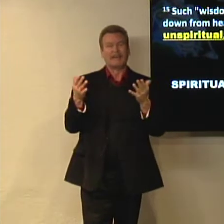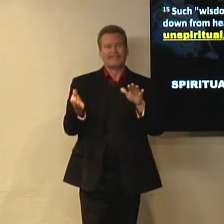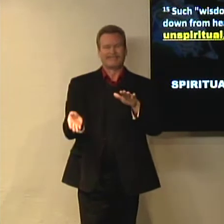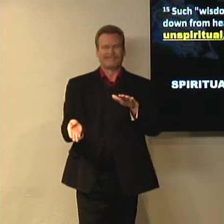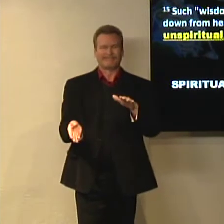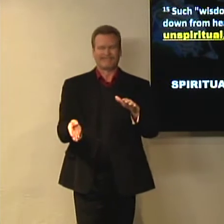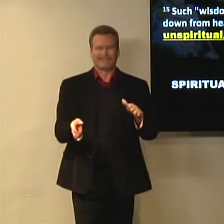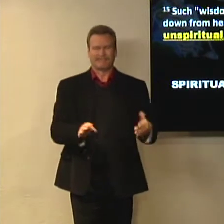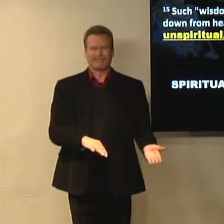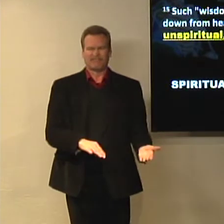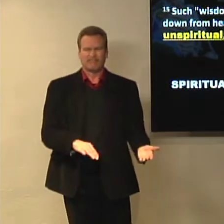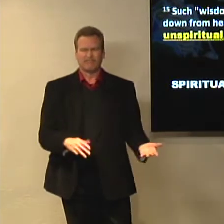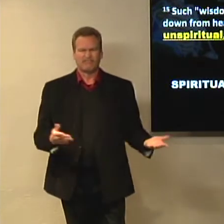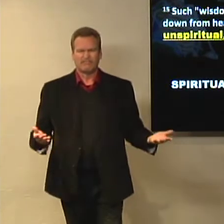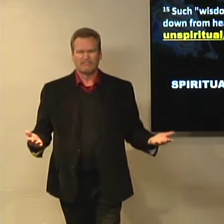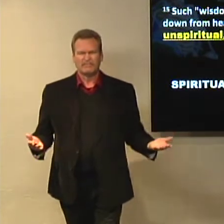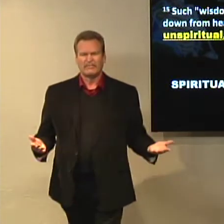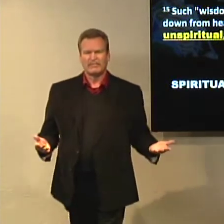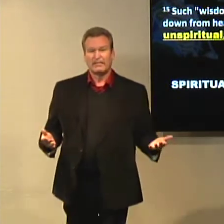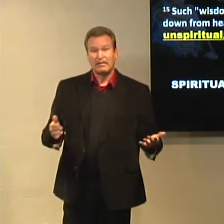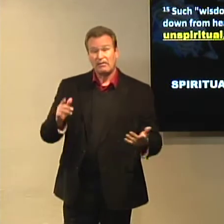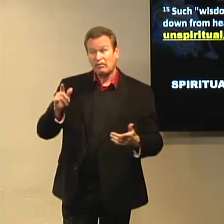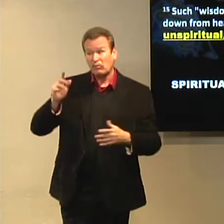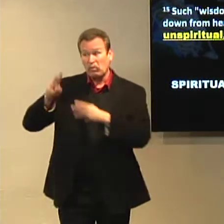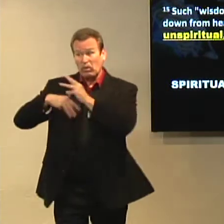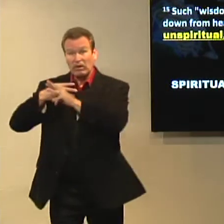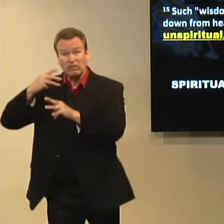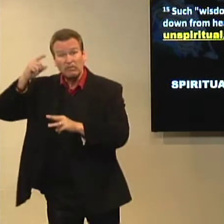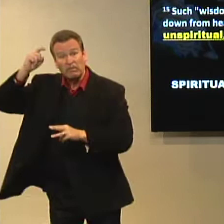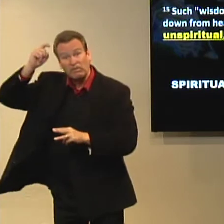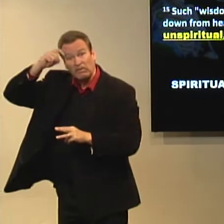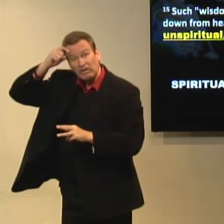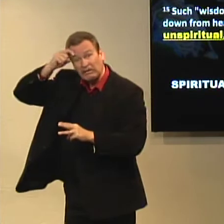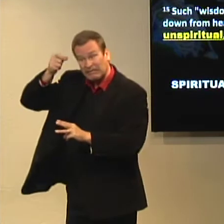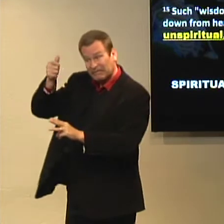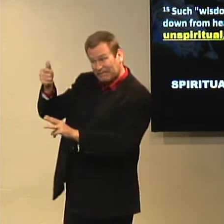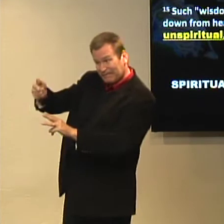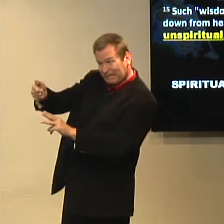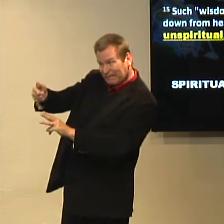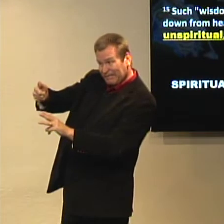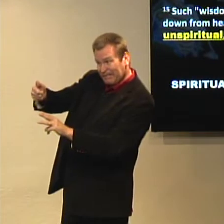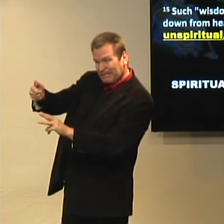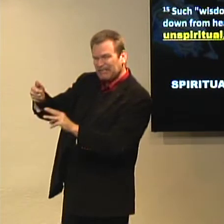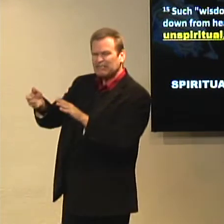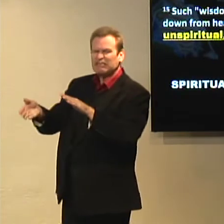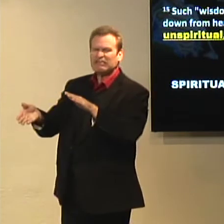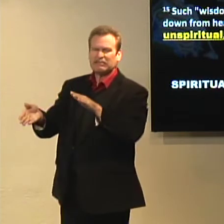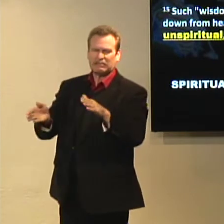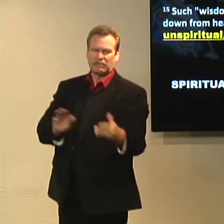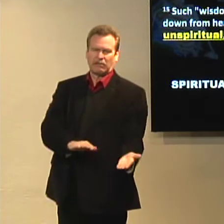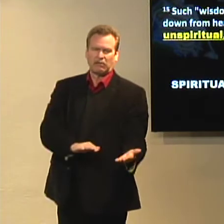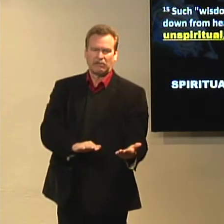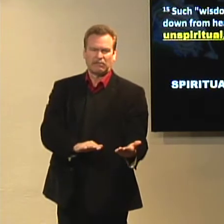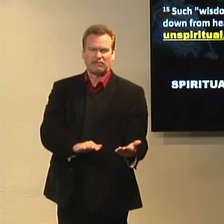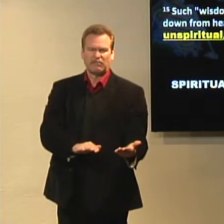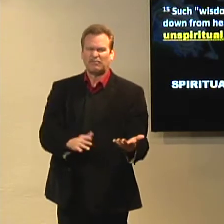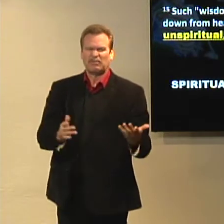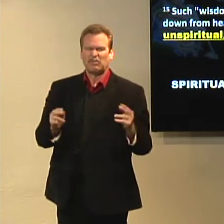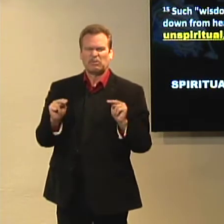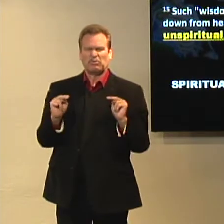spiritually dead. The idea of unspiritual is the idea of spiritually dead. The world's wisdom is